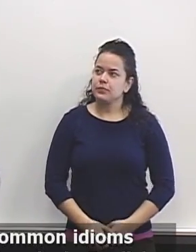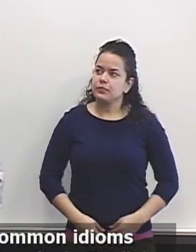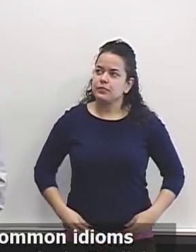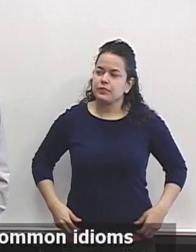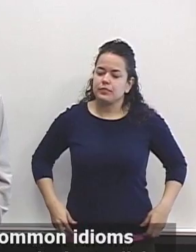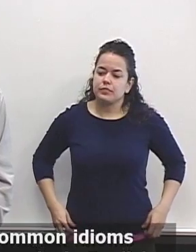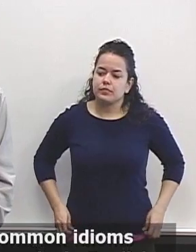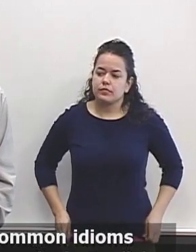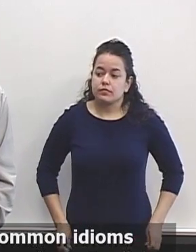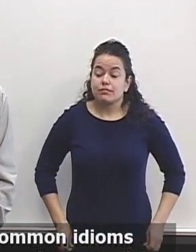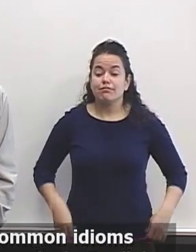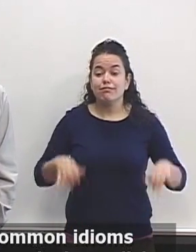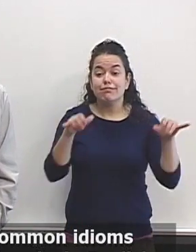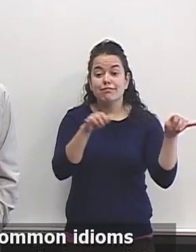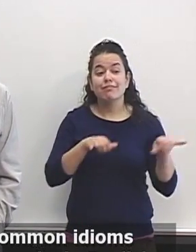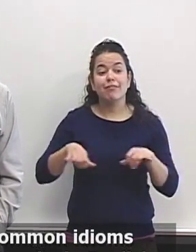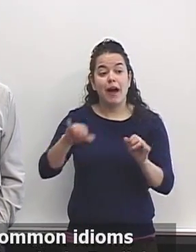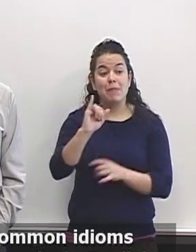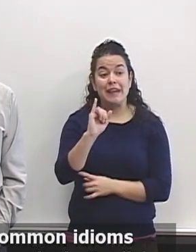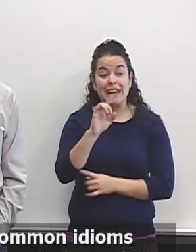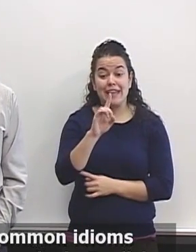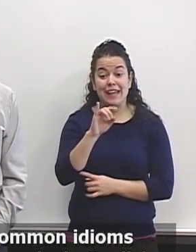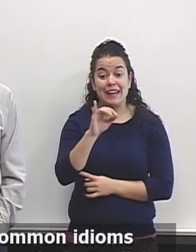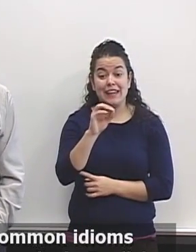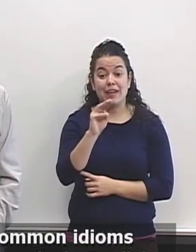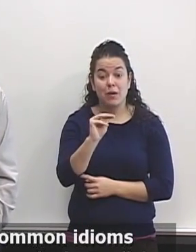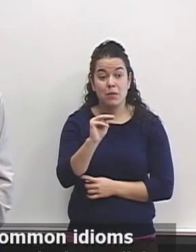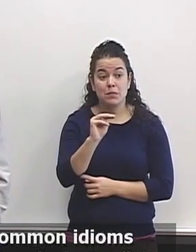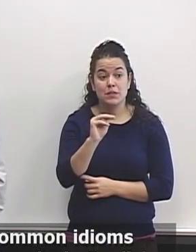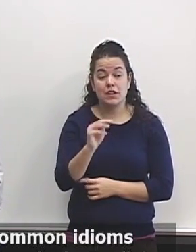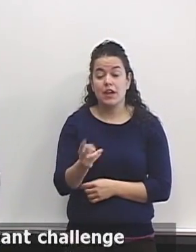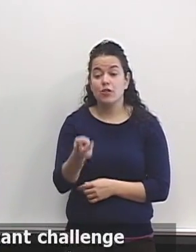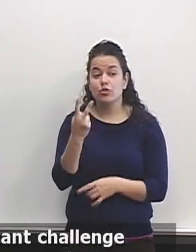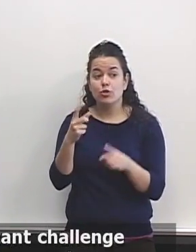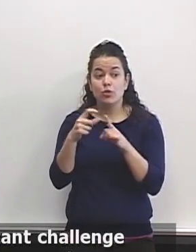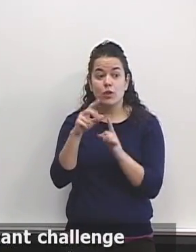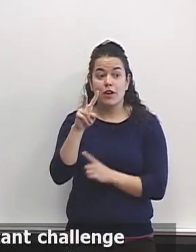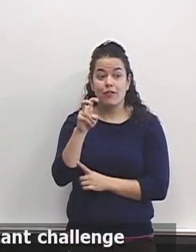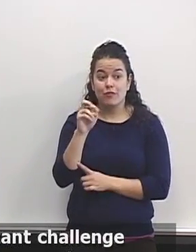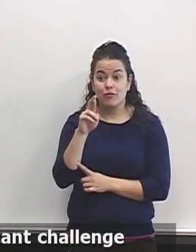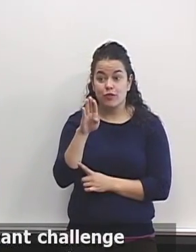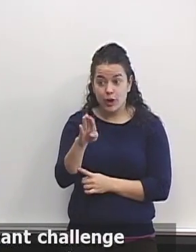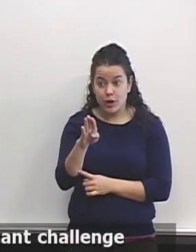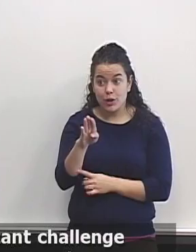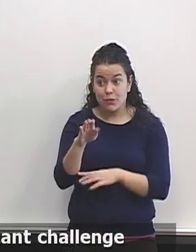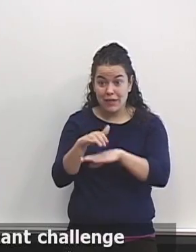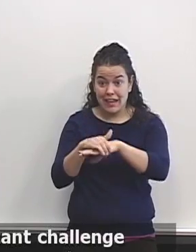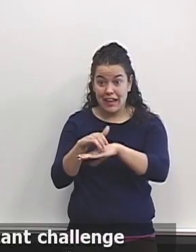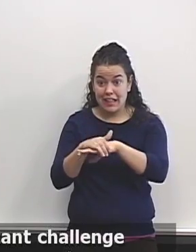Of course, common idioms and two-word verbs in English are